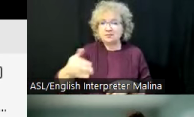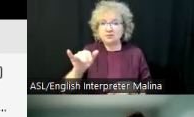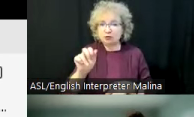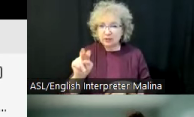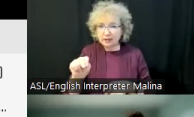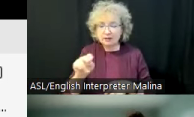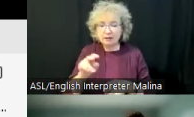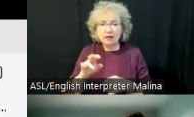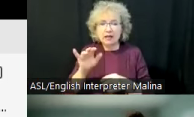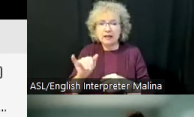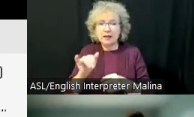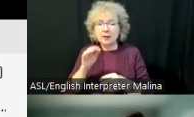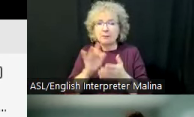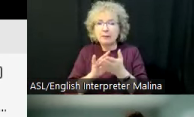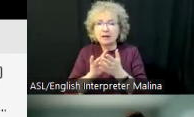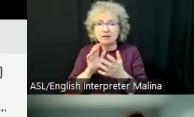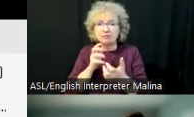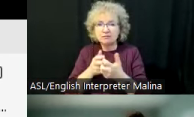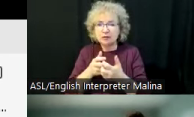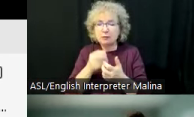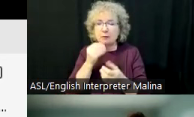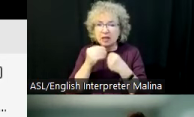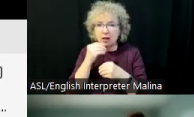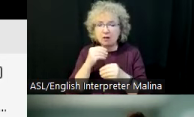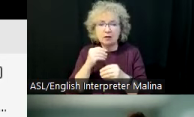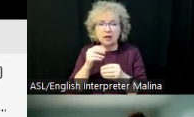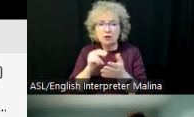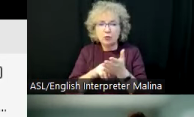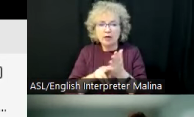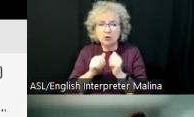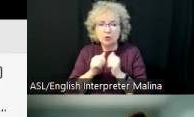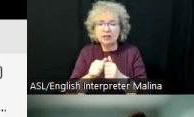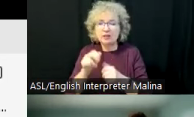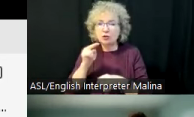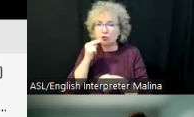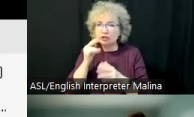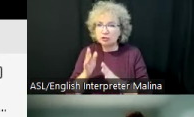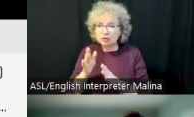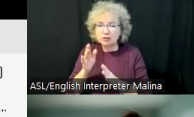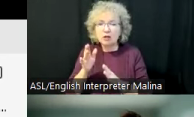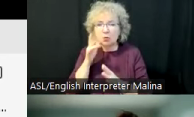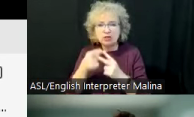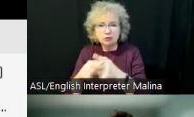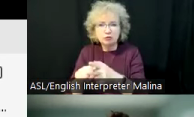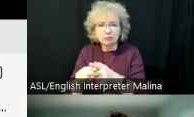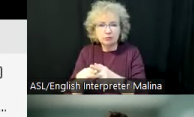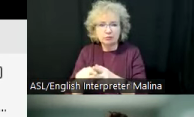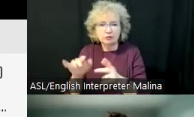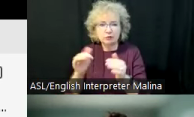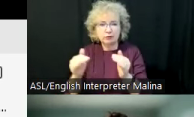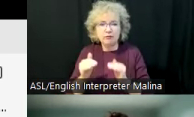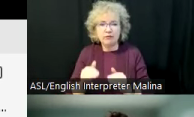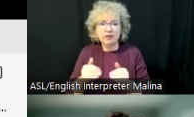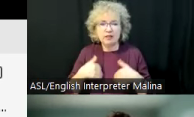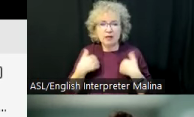the assessment with the registered dietitian will roll out and then also some expansion of coverage for young adults